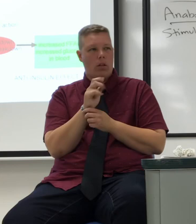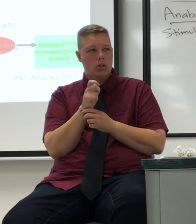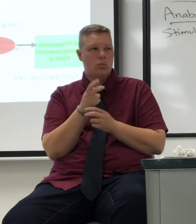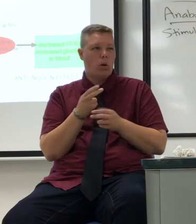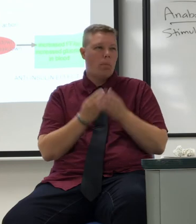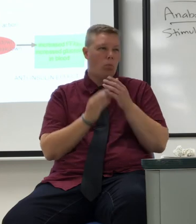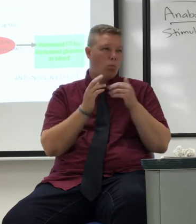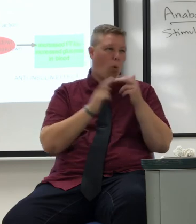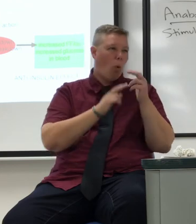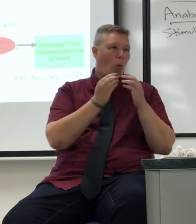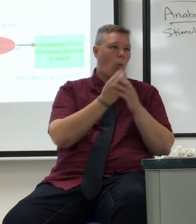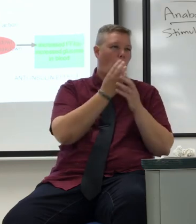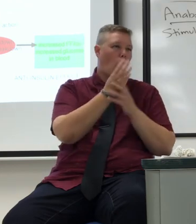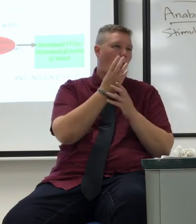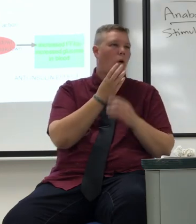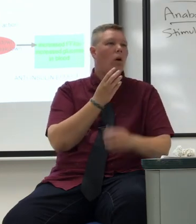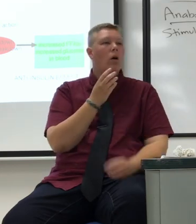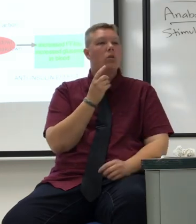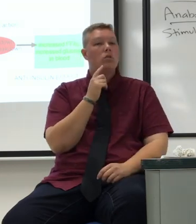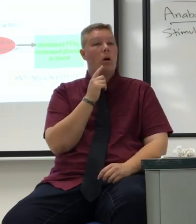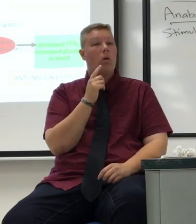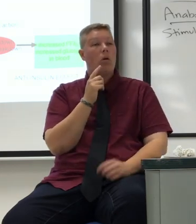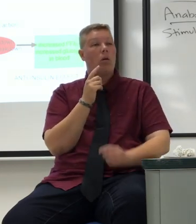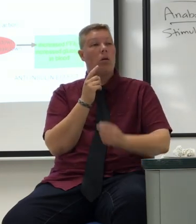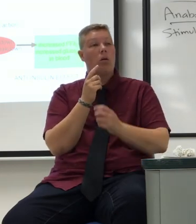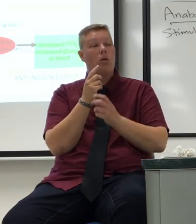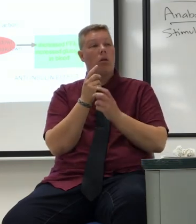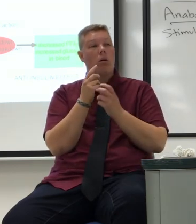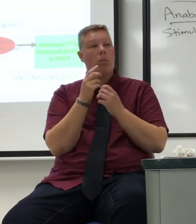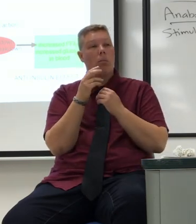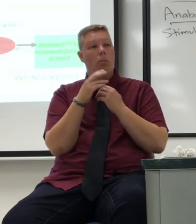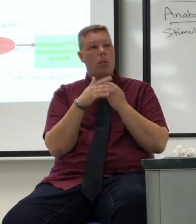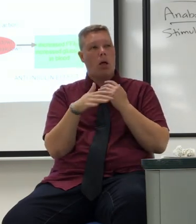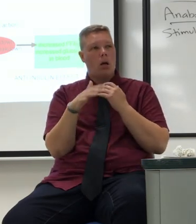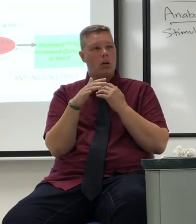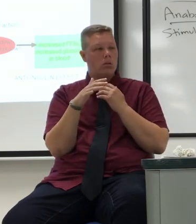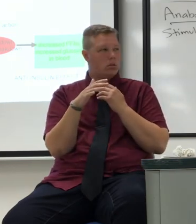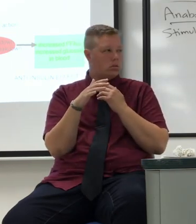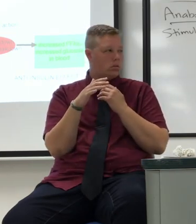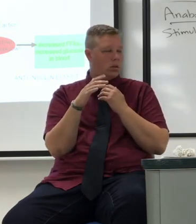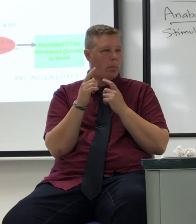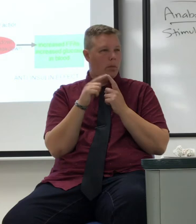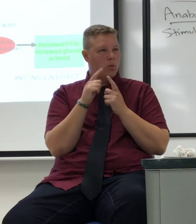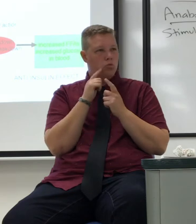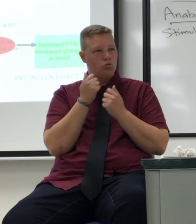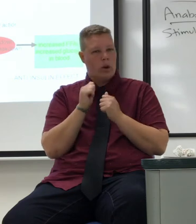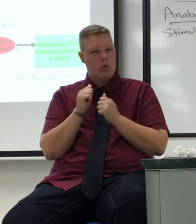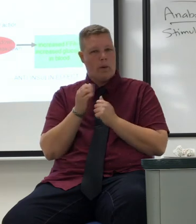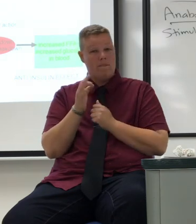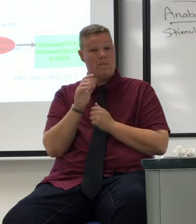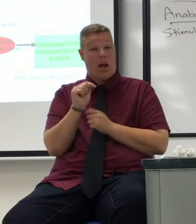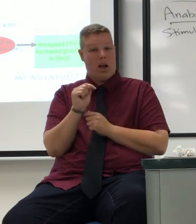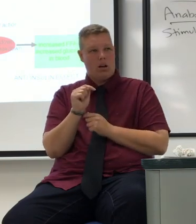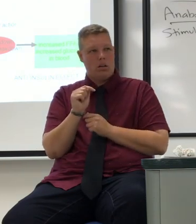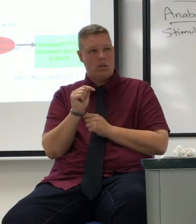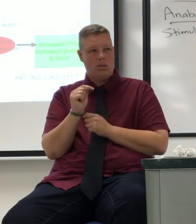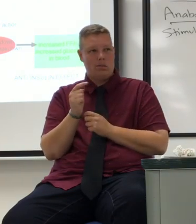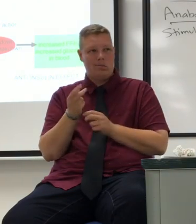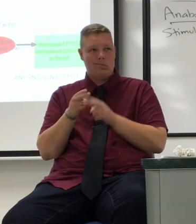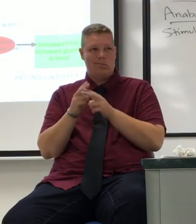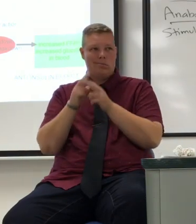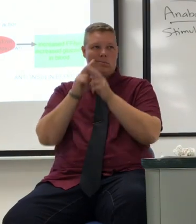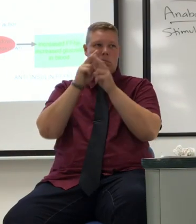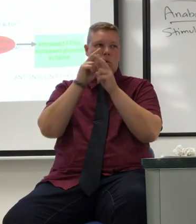hormone secretion, it kind of declines with age, and it's harder to keep the fat off as you get older. It increases with